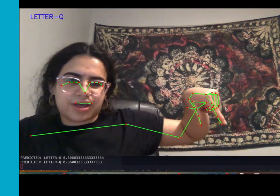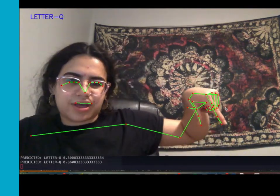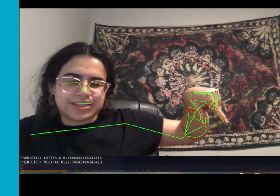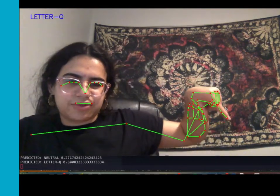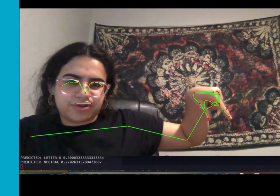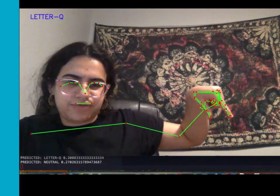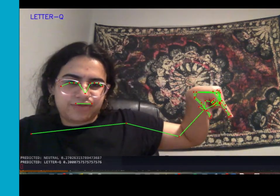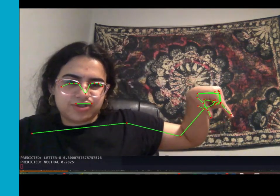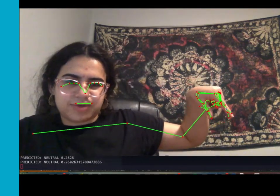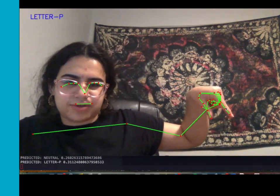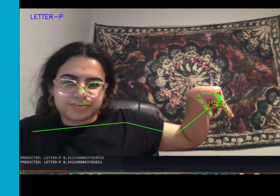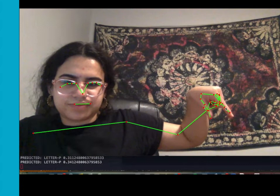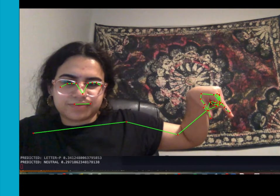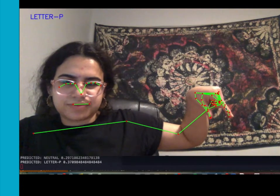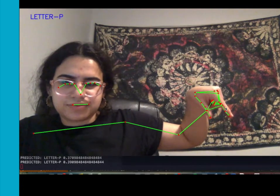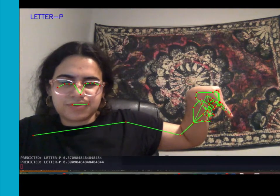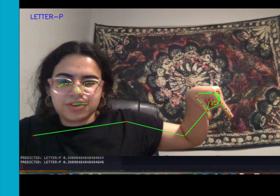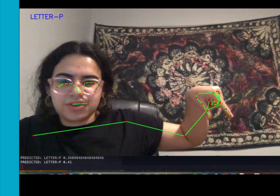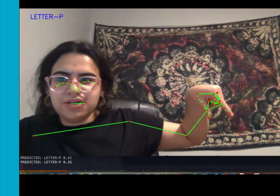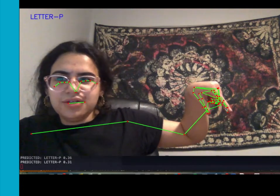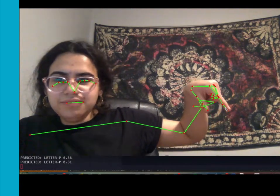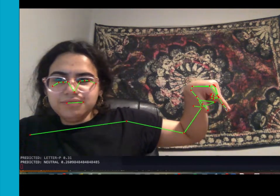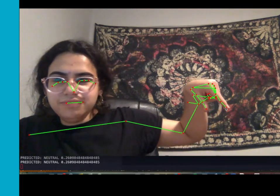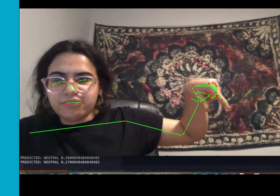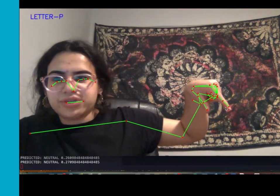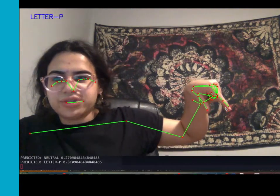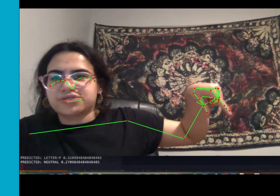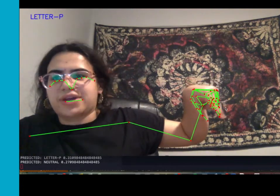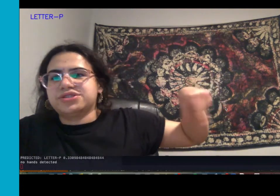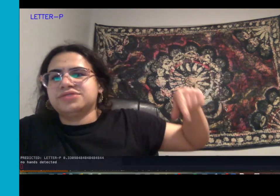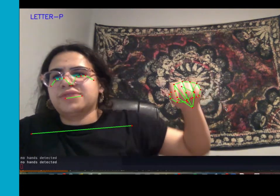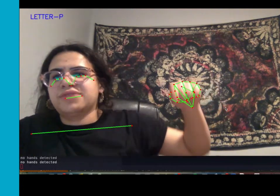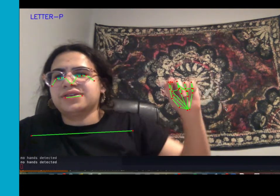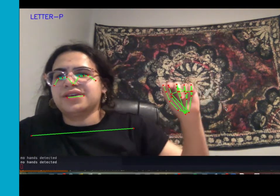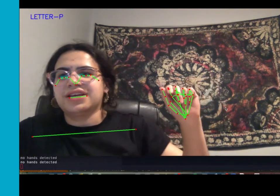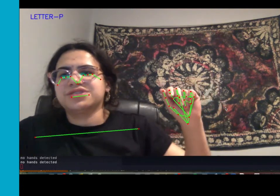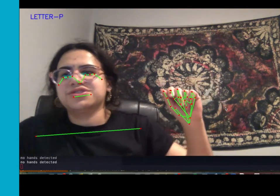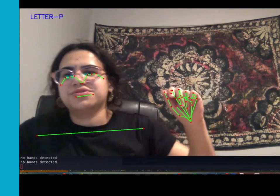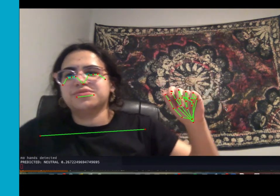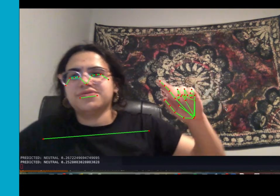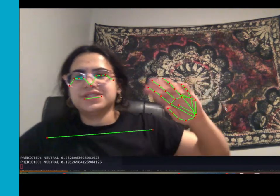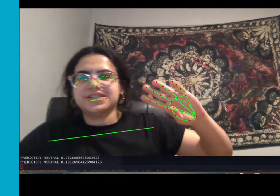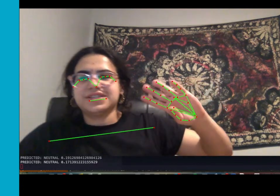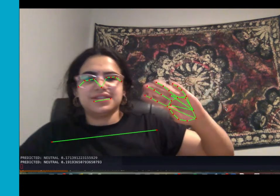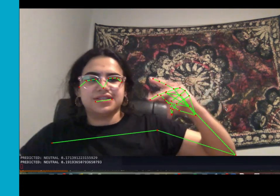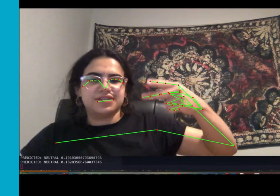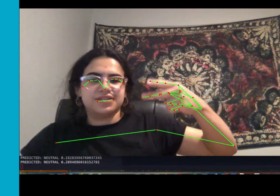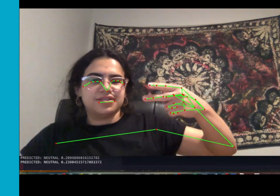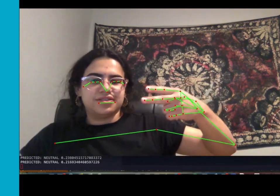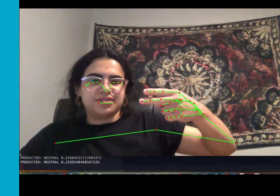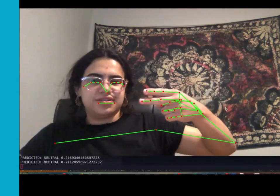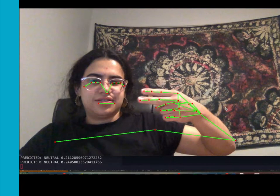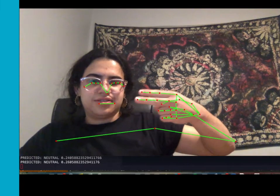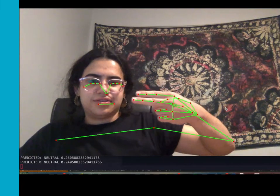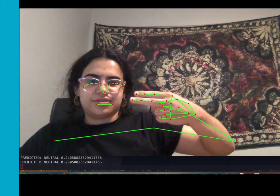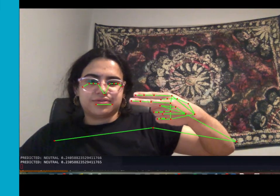I guess I'm a little confused about which direction my hand should be facing.